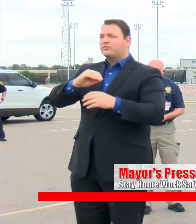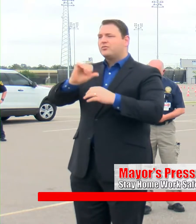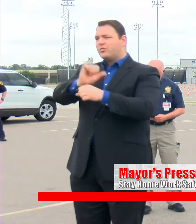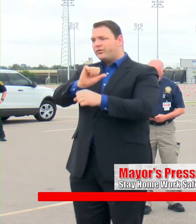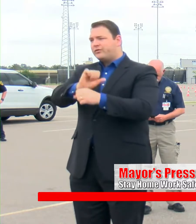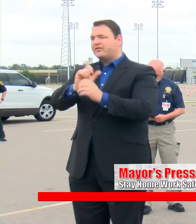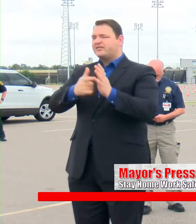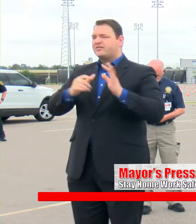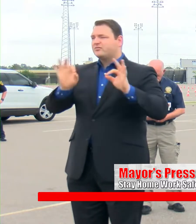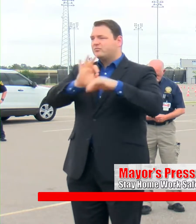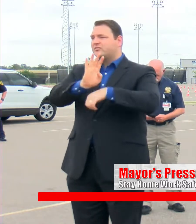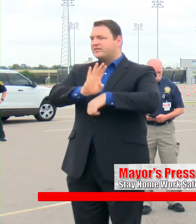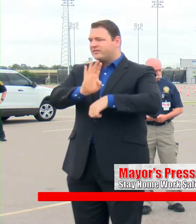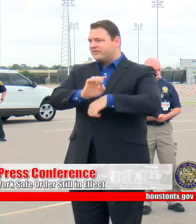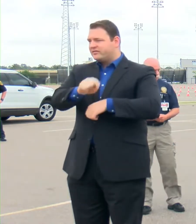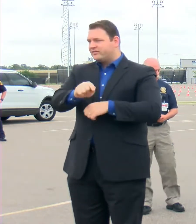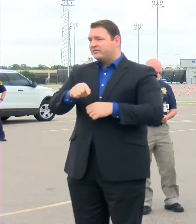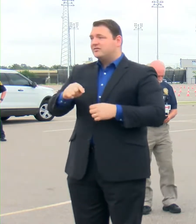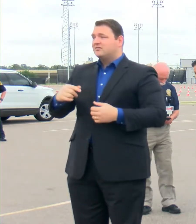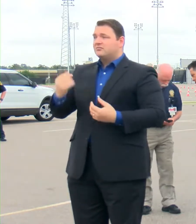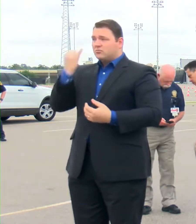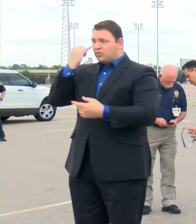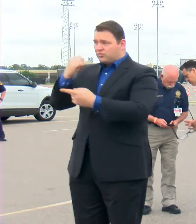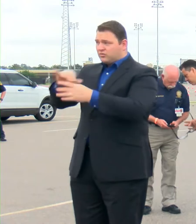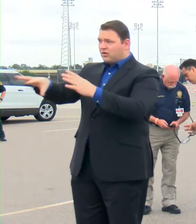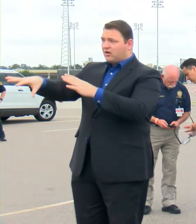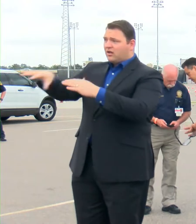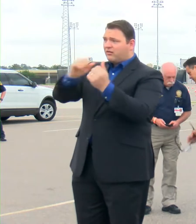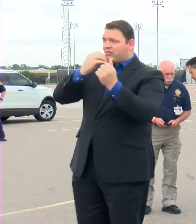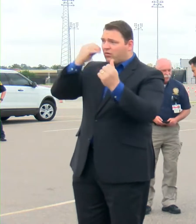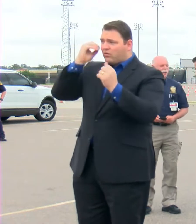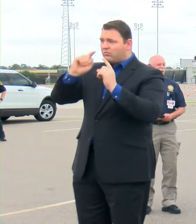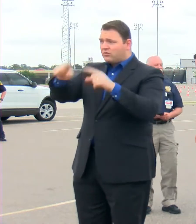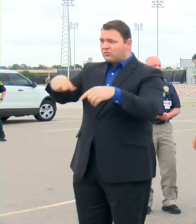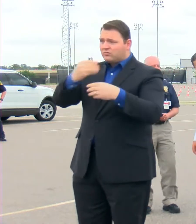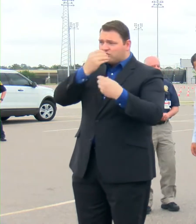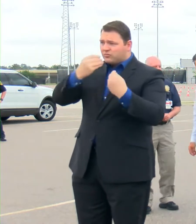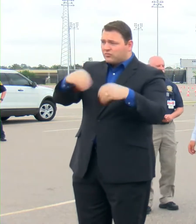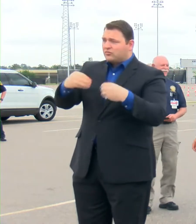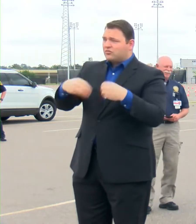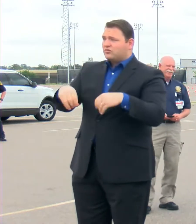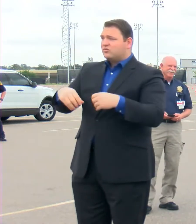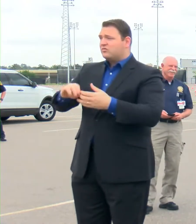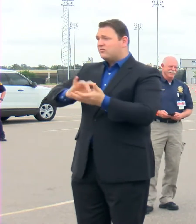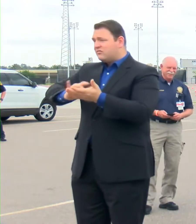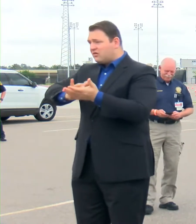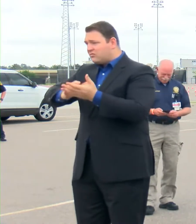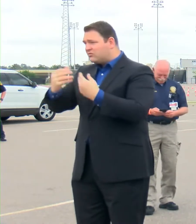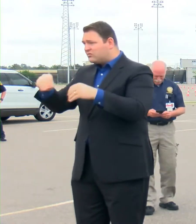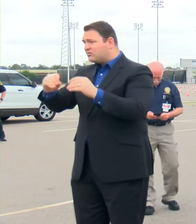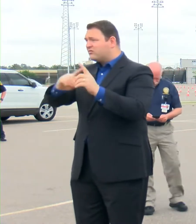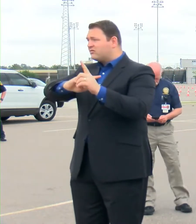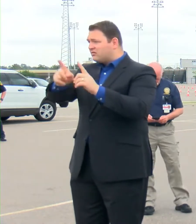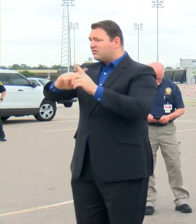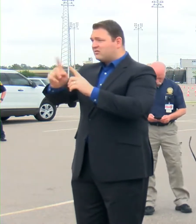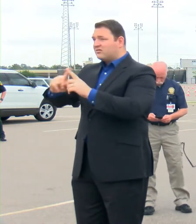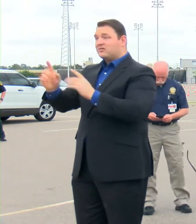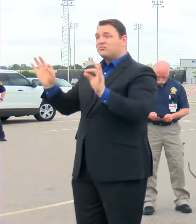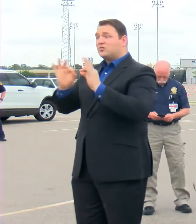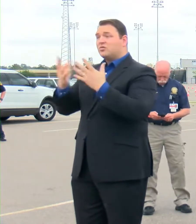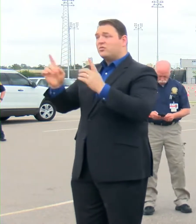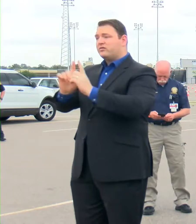grocery stores, to the pharmacies, please exercise social distancing. Because that's what will be important, the